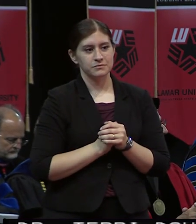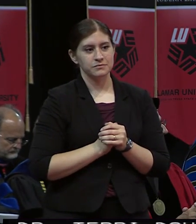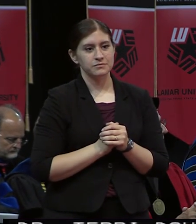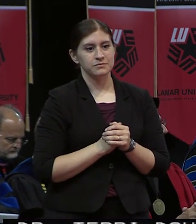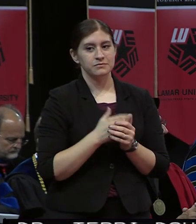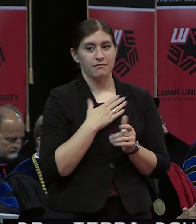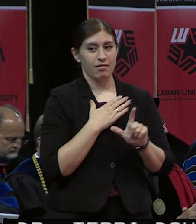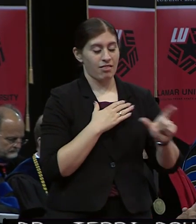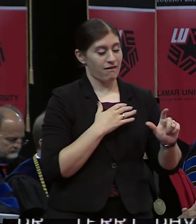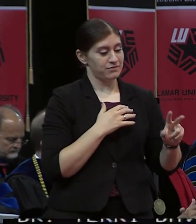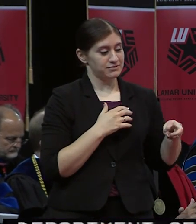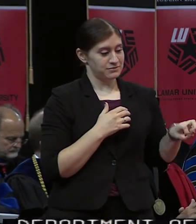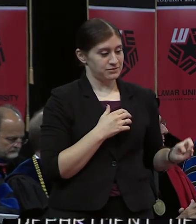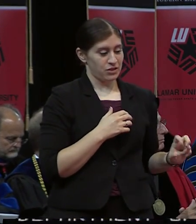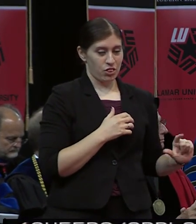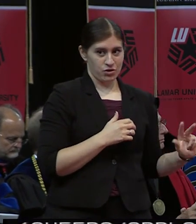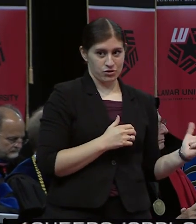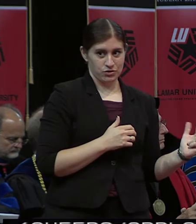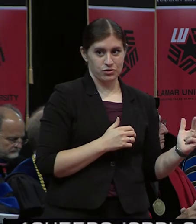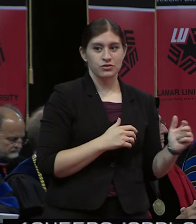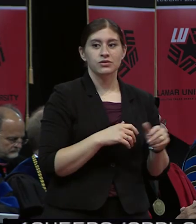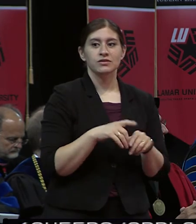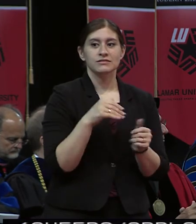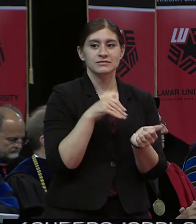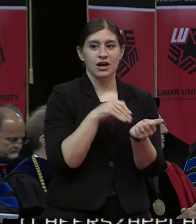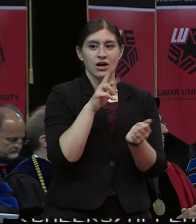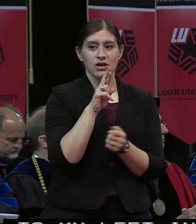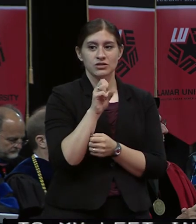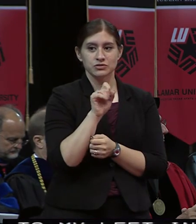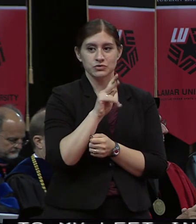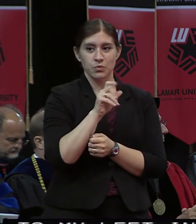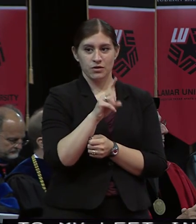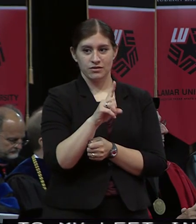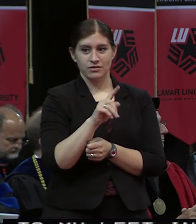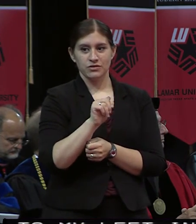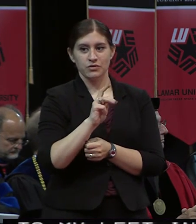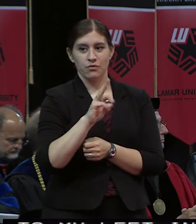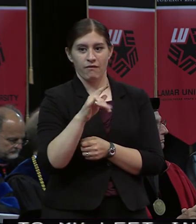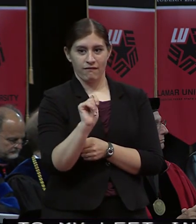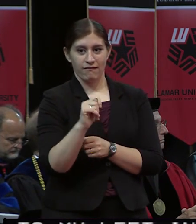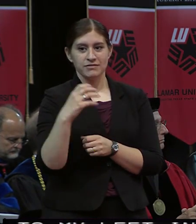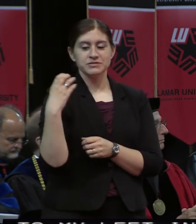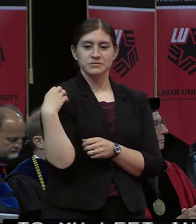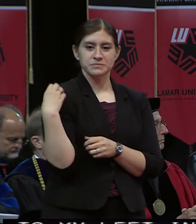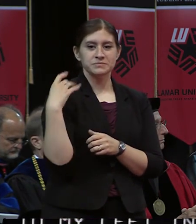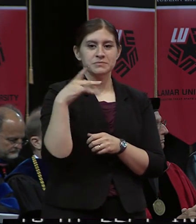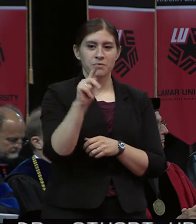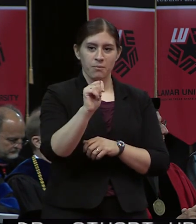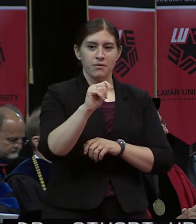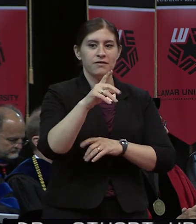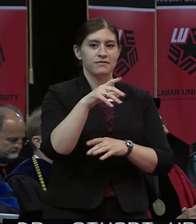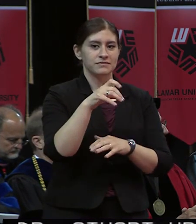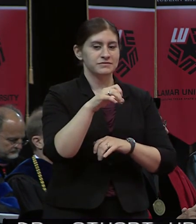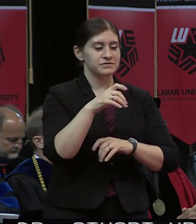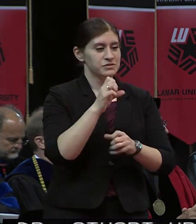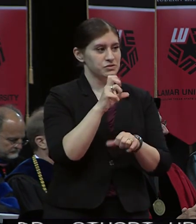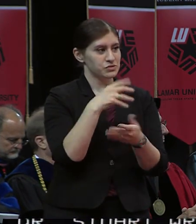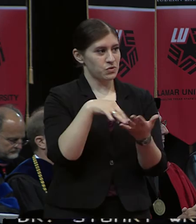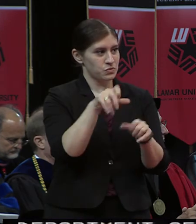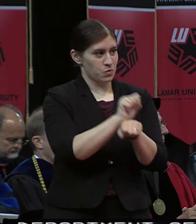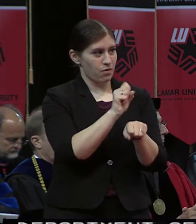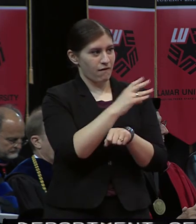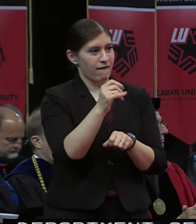To my left in row three, Dr. Stuart Wright, Chair, Department of Sociology, Social Work, and